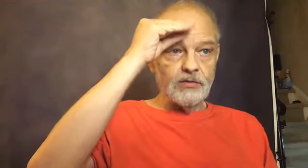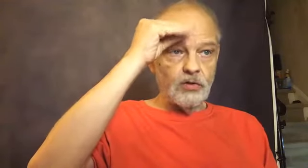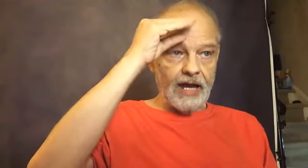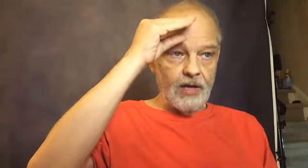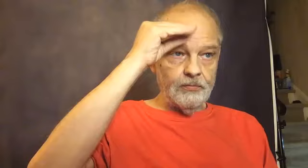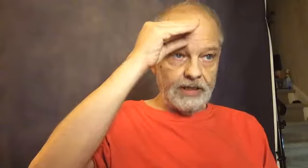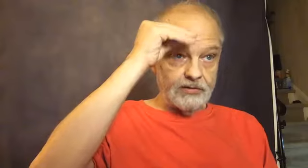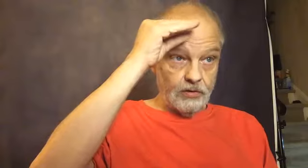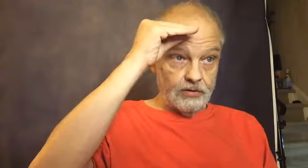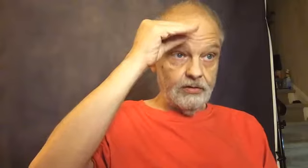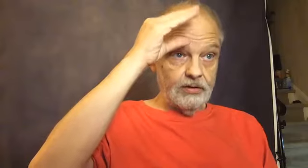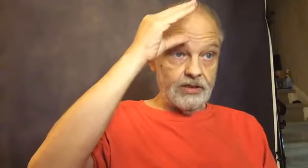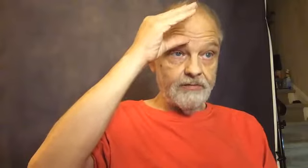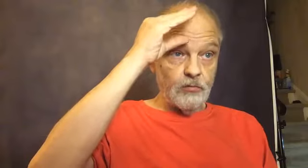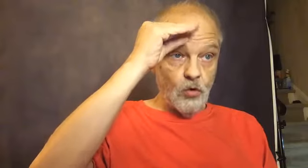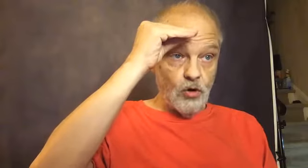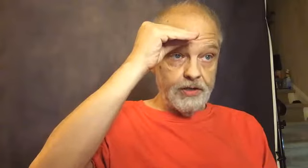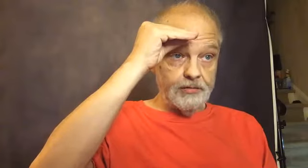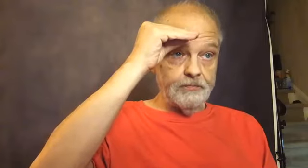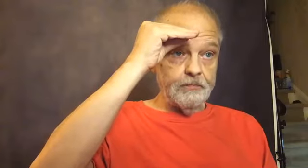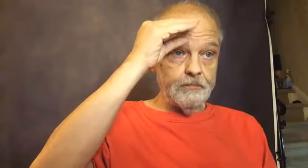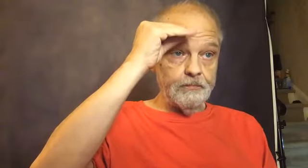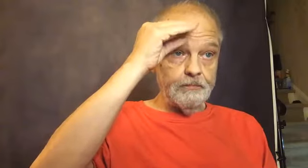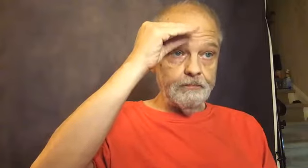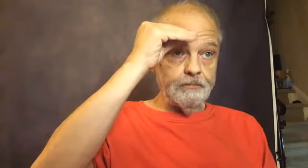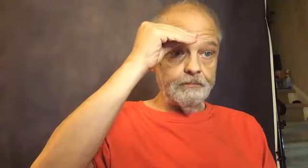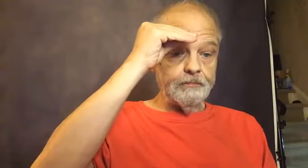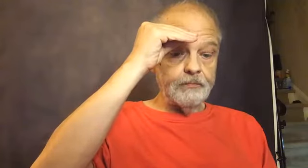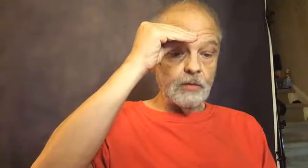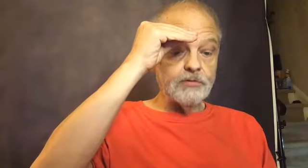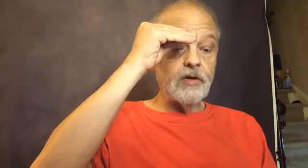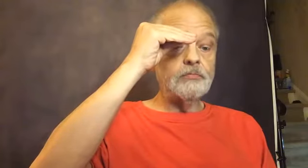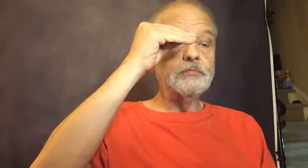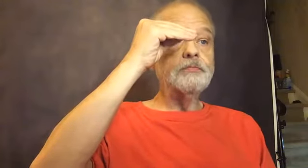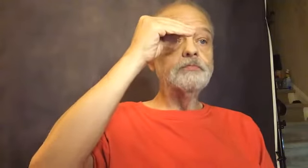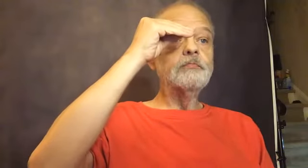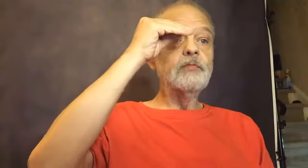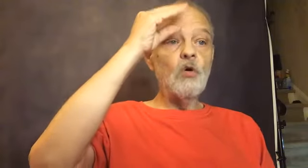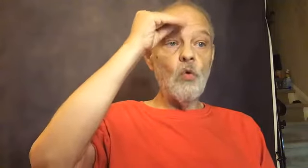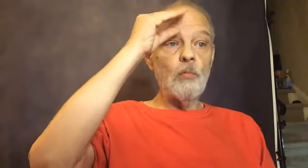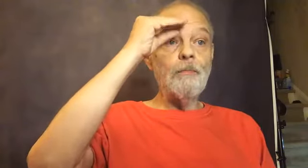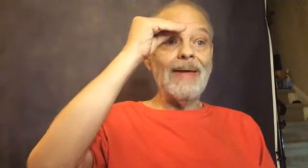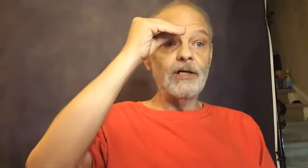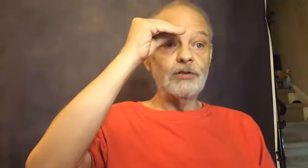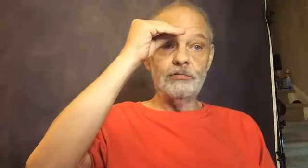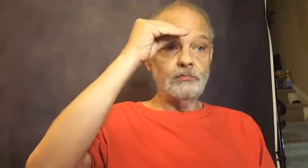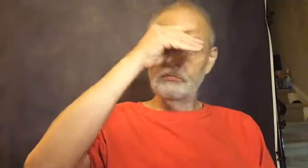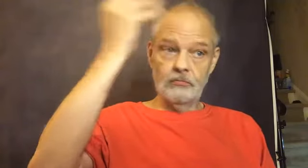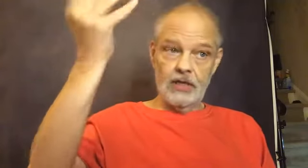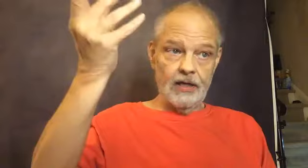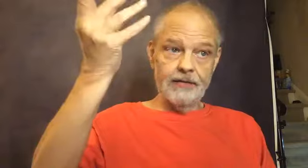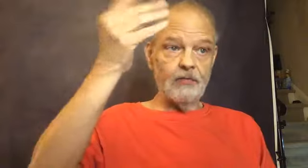where the sign for boy comes from, or male, anything